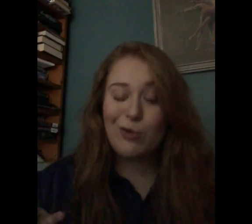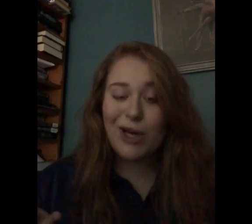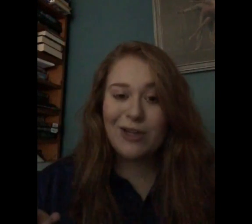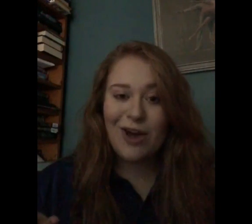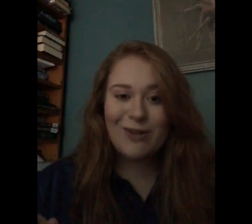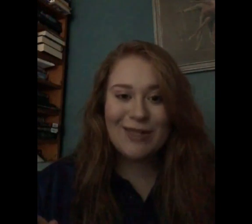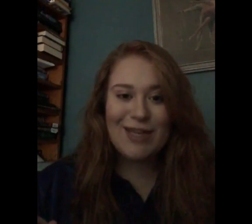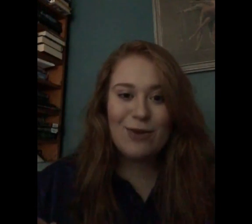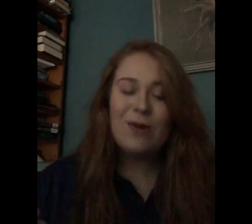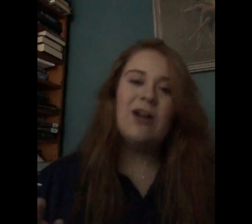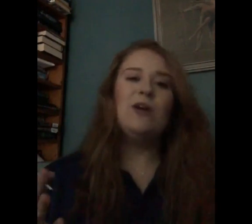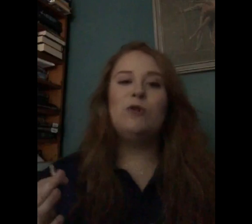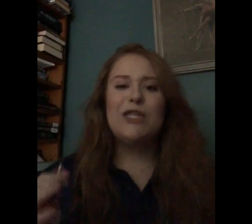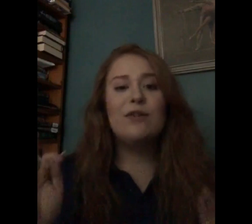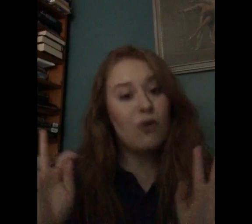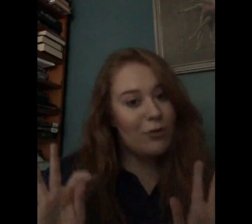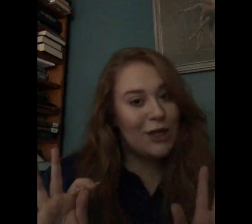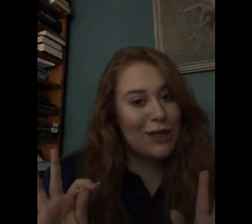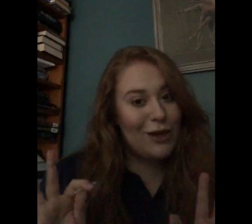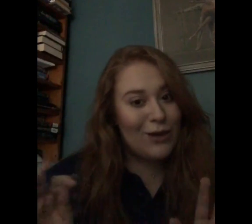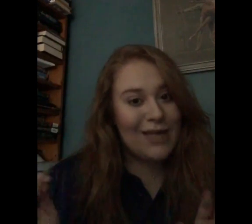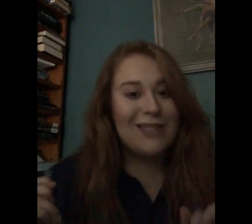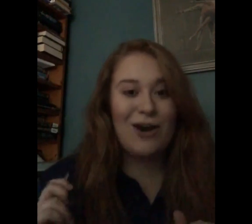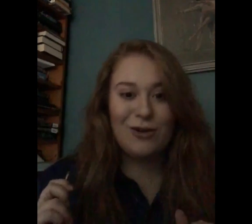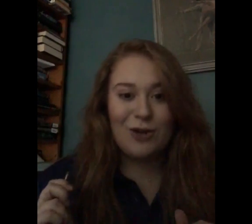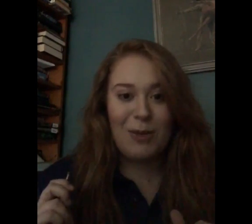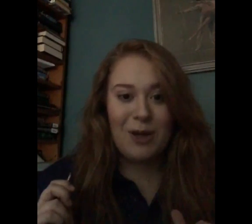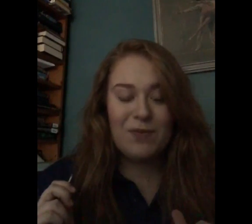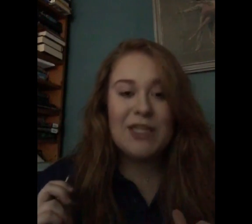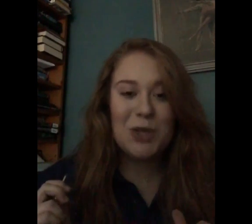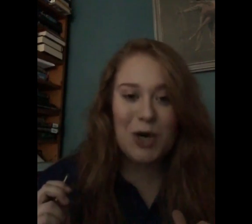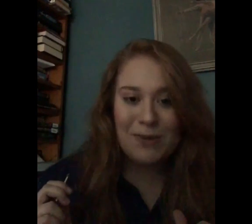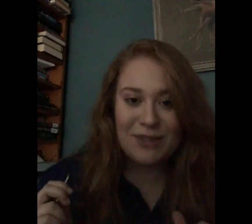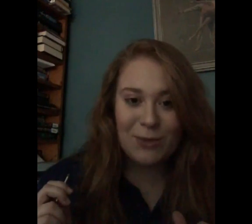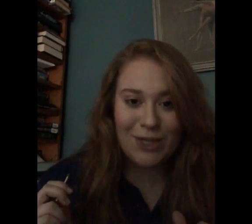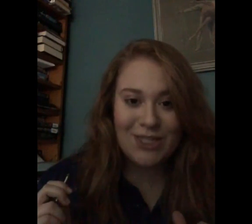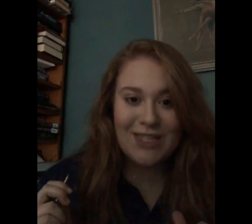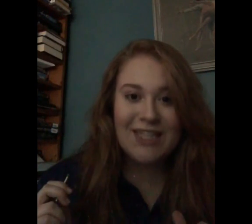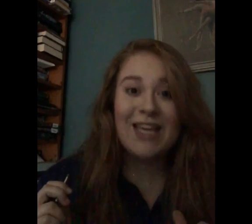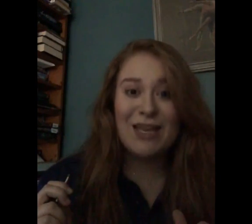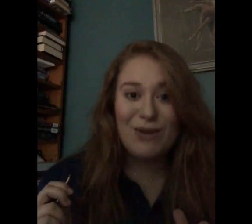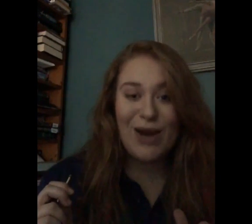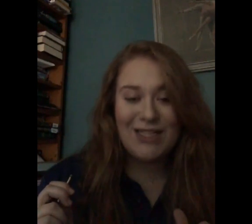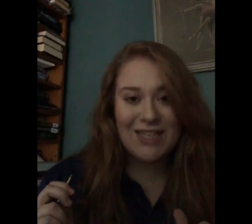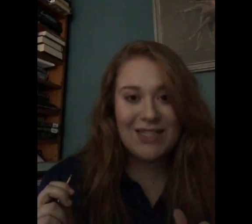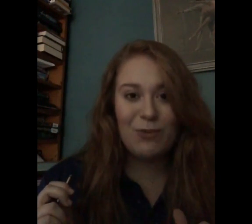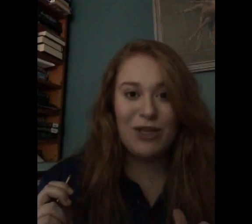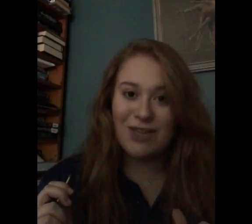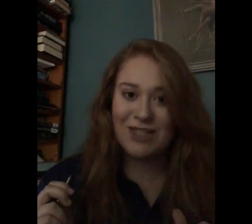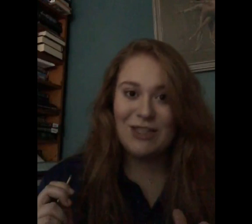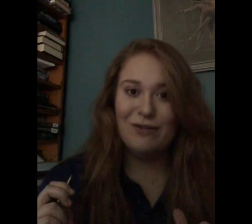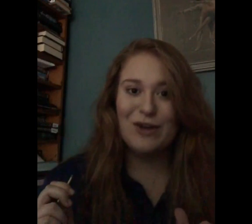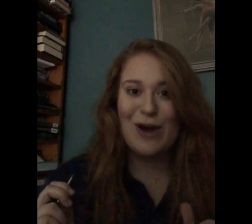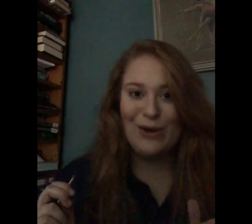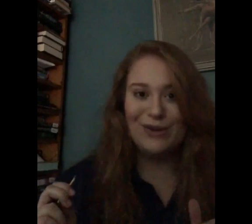monologue with you, which is formerly known as an autodrama. So I hope as you watch this, it can give you ideas on what you'd like to do for your own. soon.